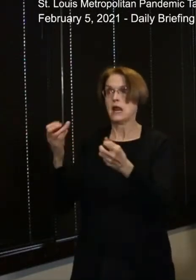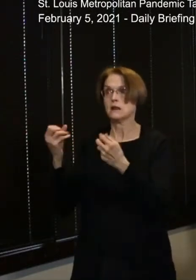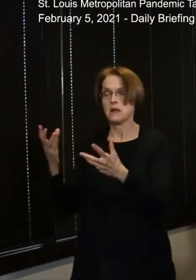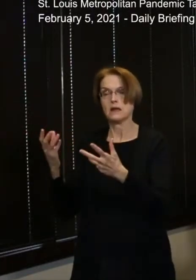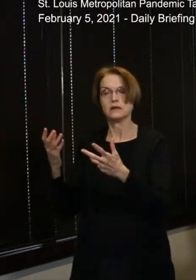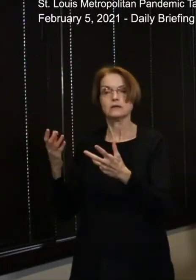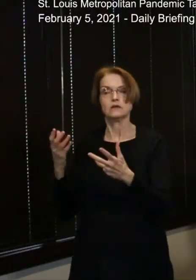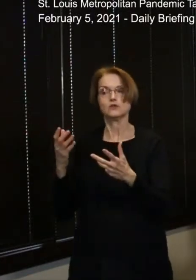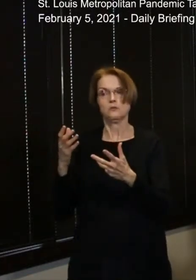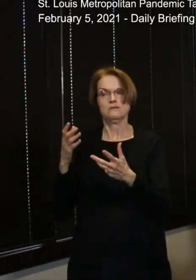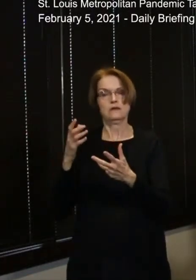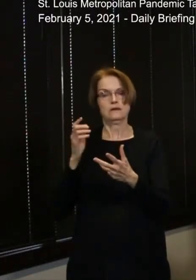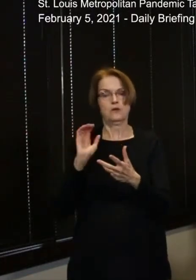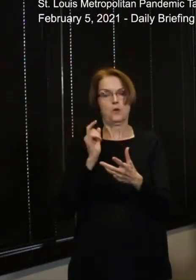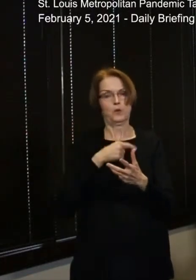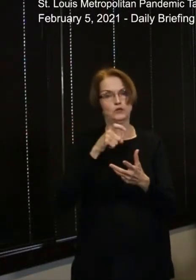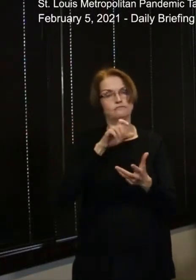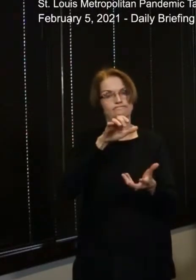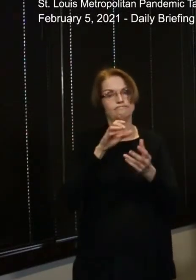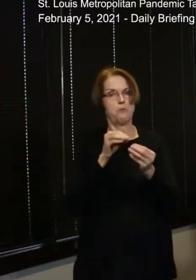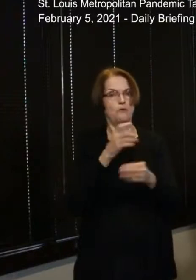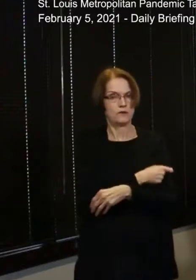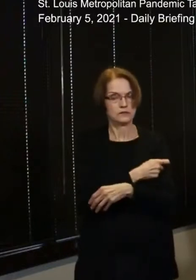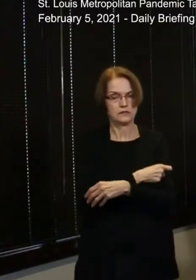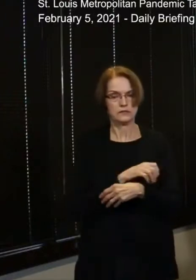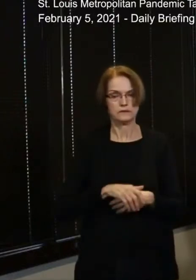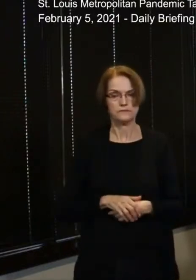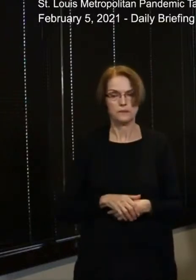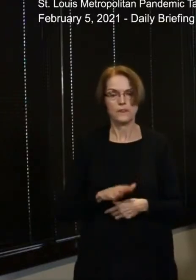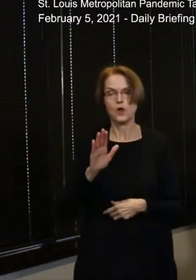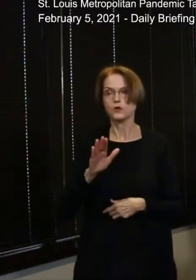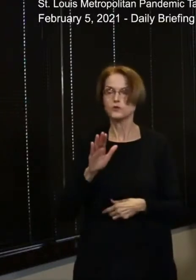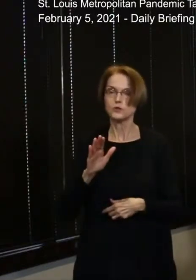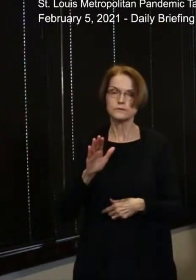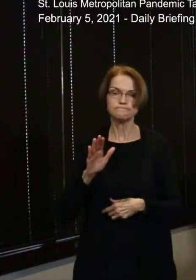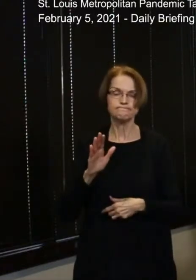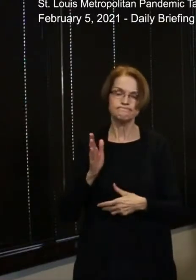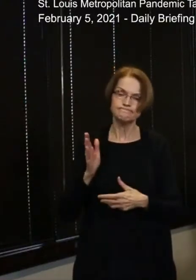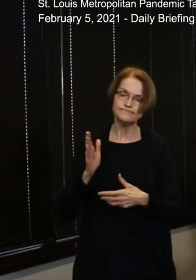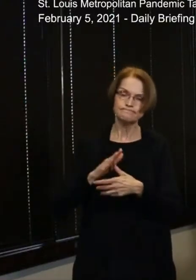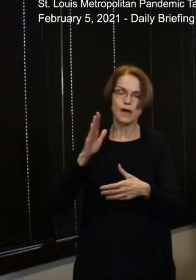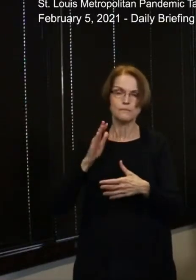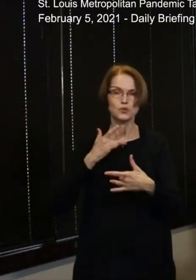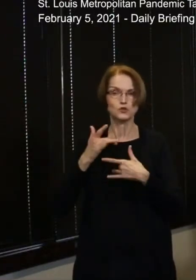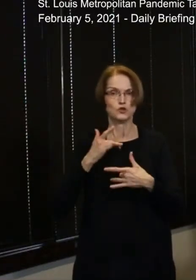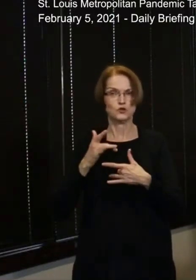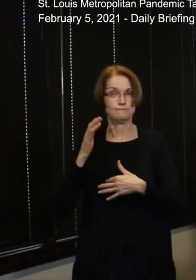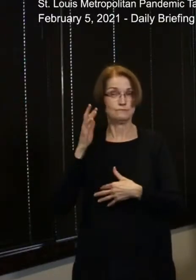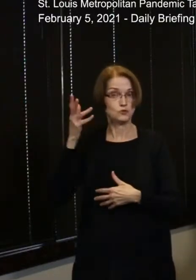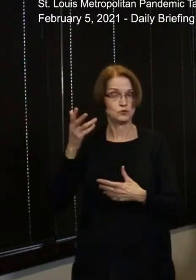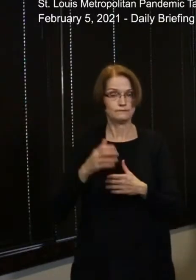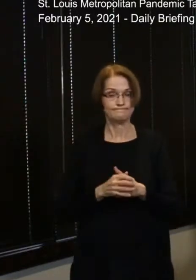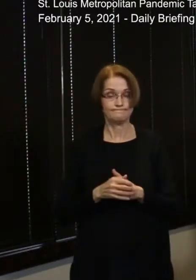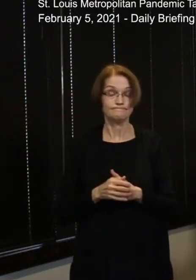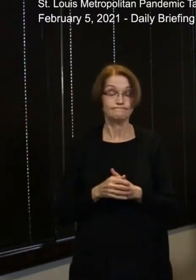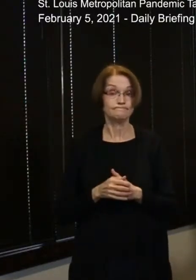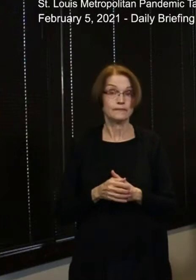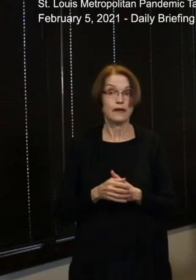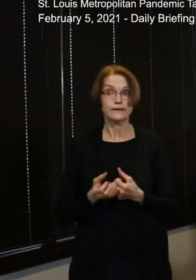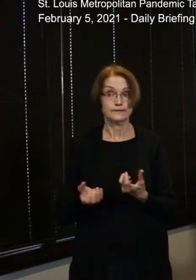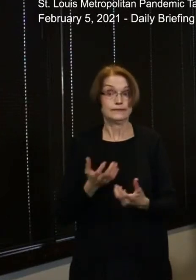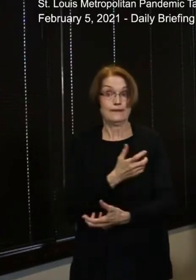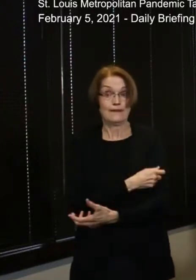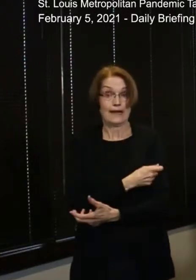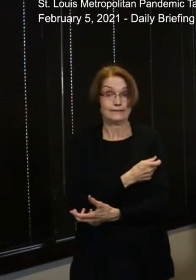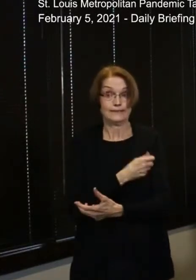region. What's your biggest concern right now and moving forward? It's a vaccine amount.